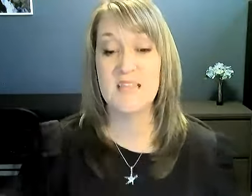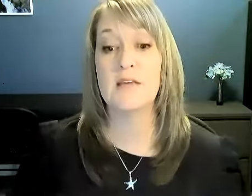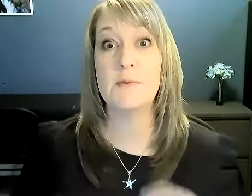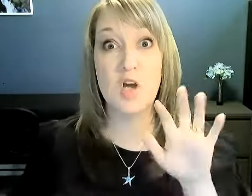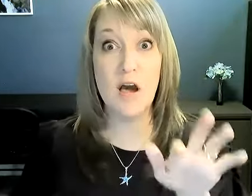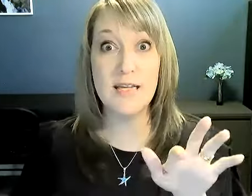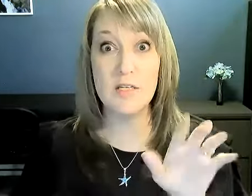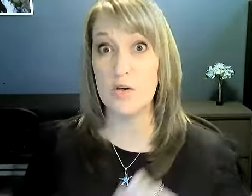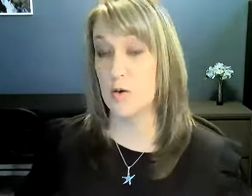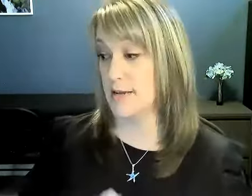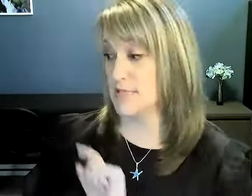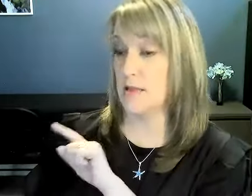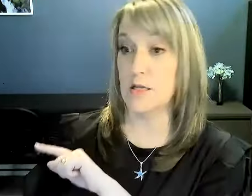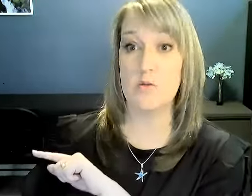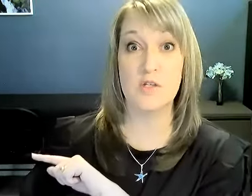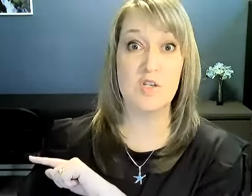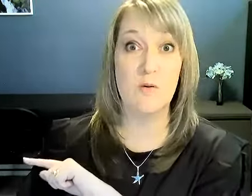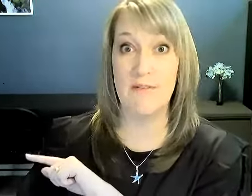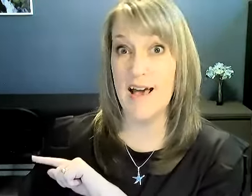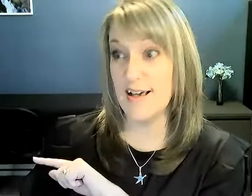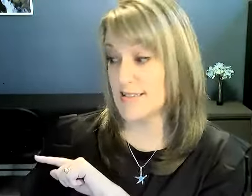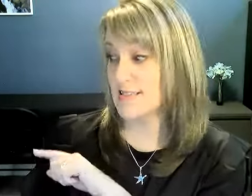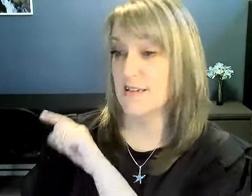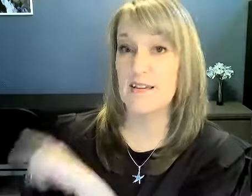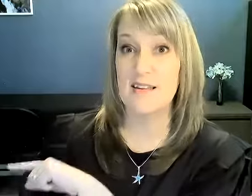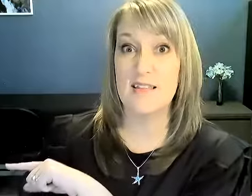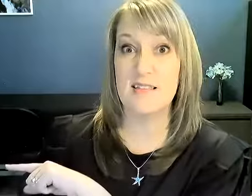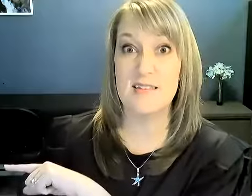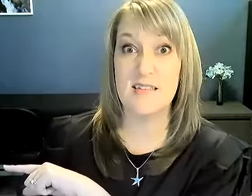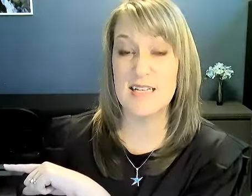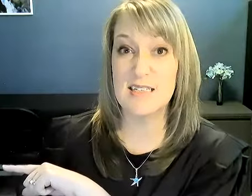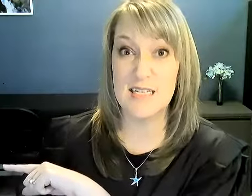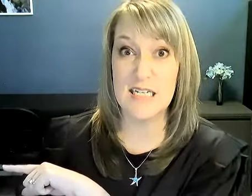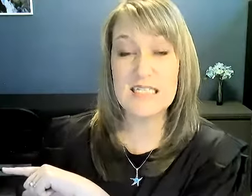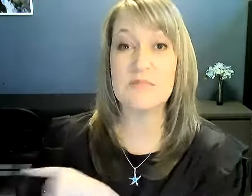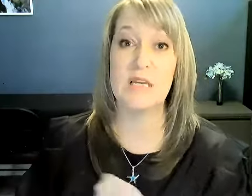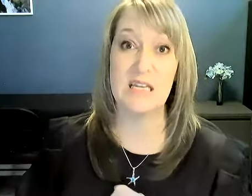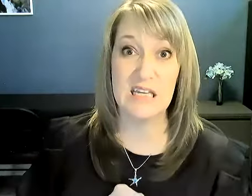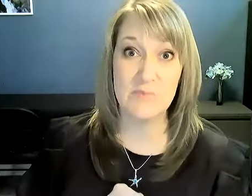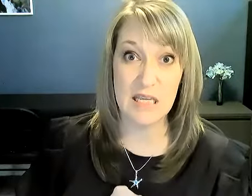If I'm talking to you and I'm telling you the two of us, this guy standing next to me and me,